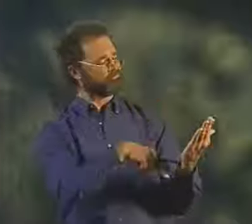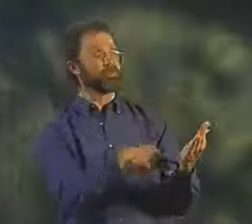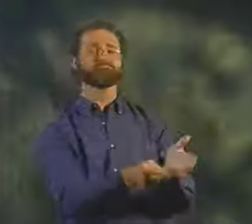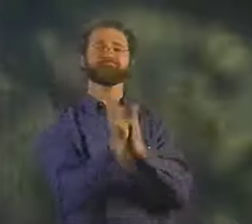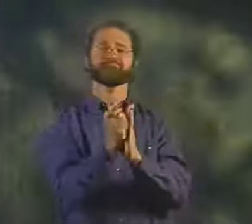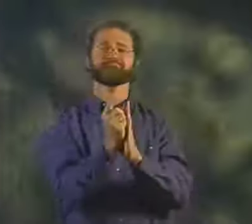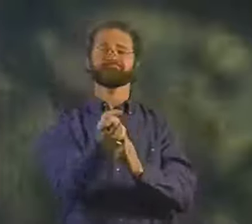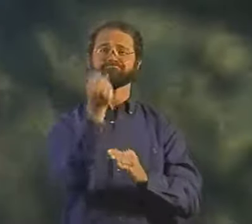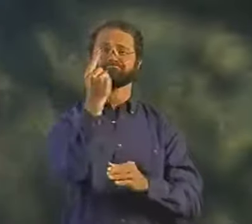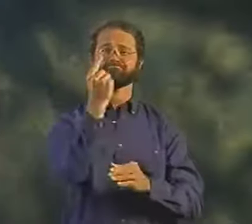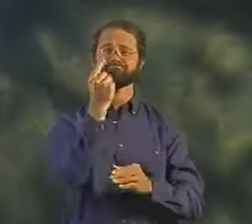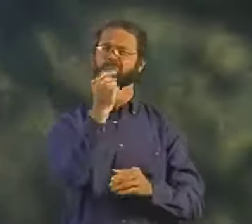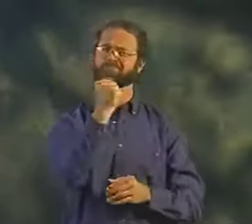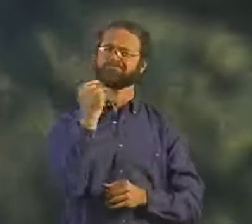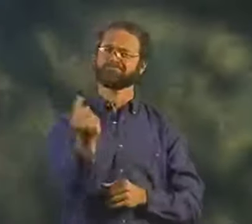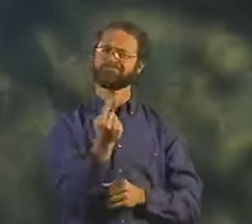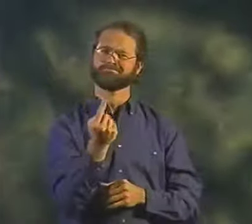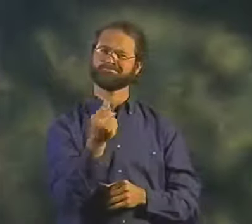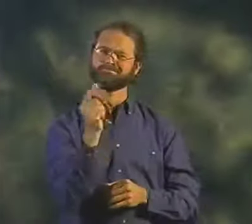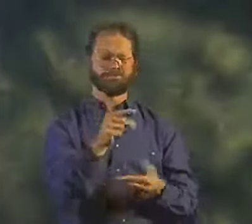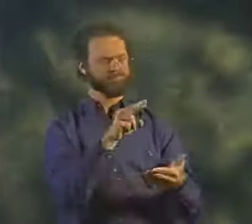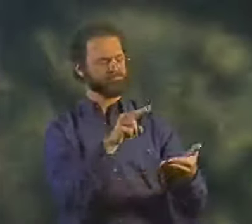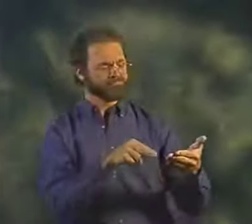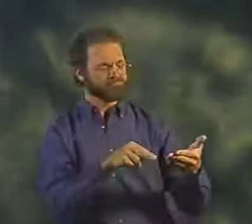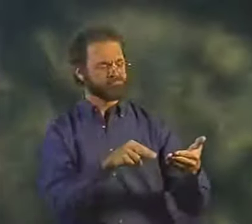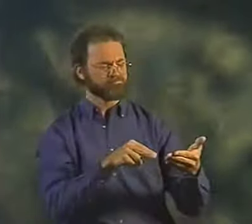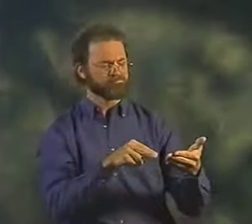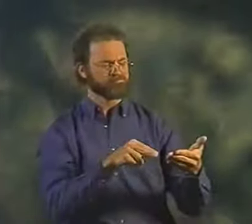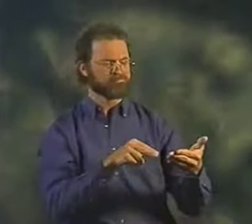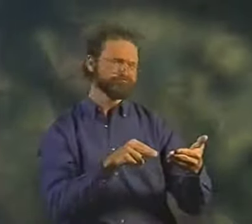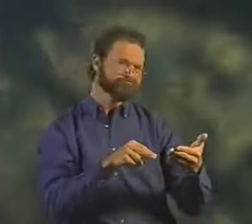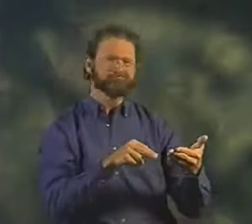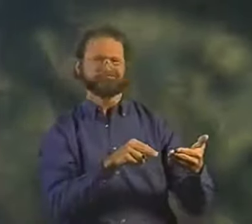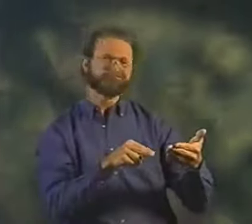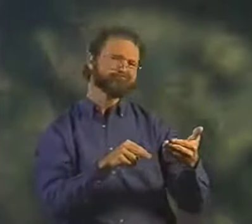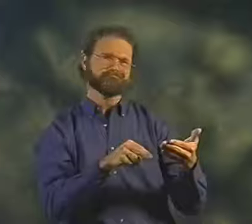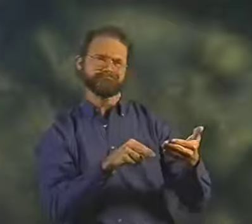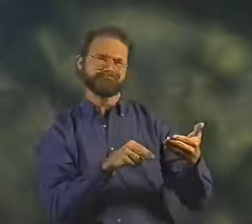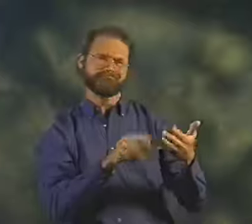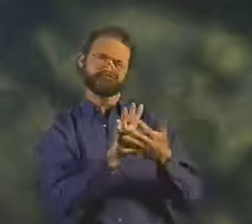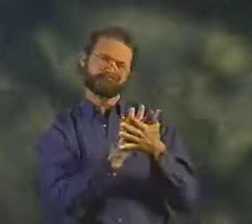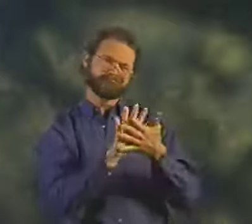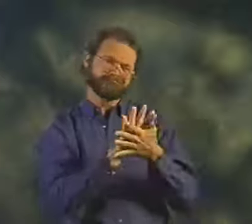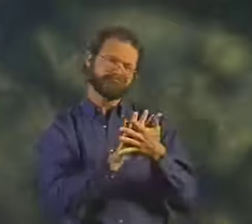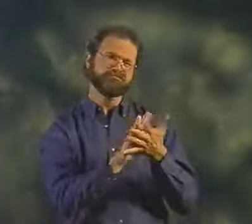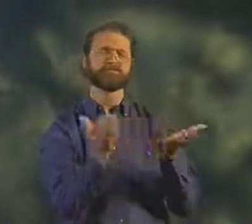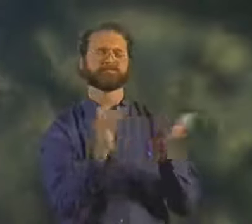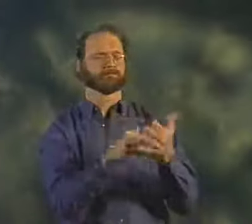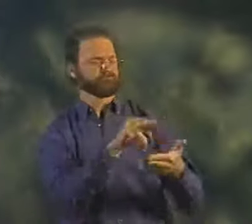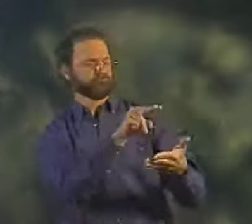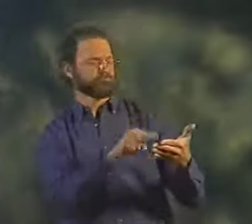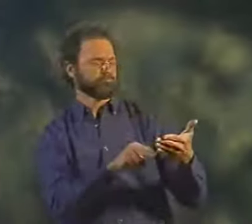Reading ASL poems is much like reading English poems. They're not always readily understood at first